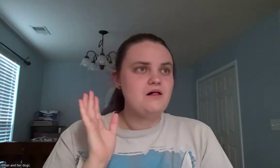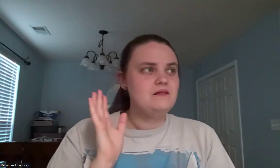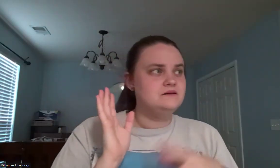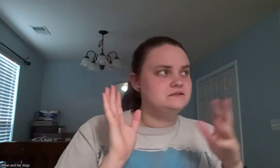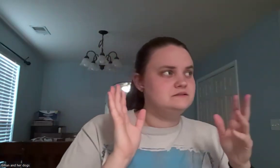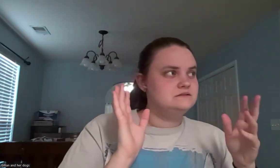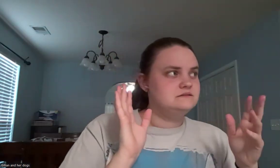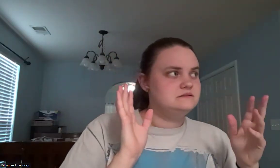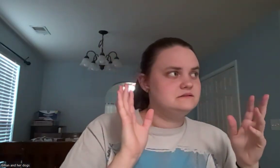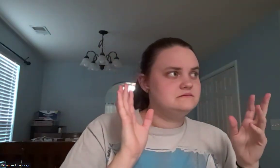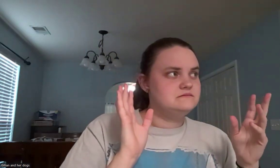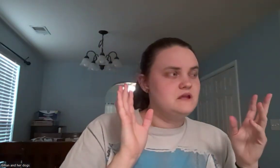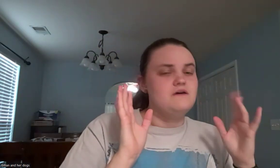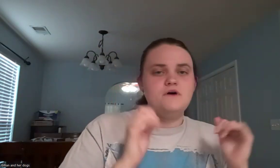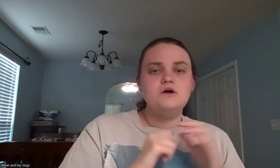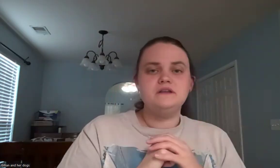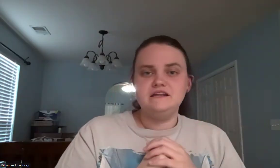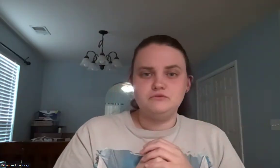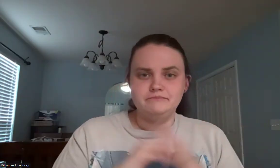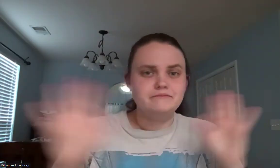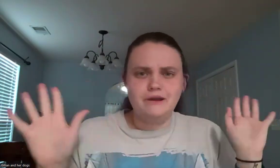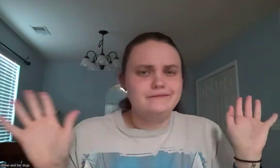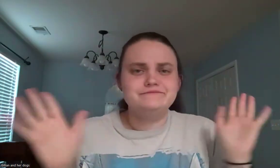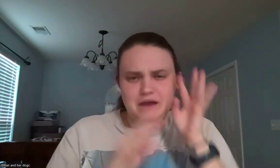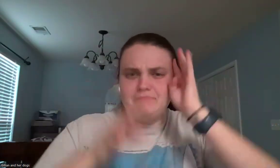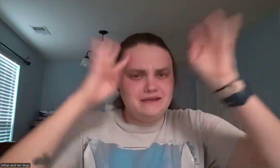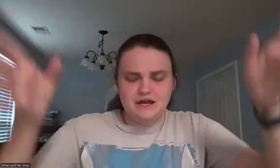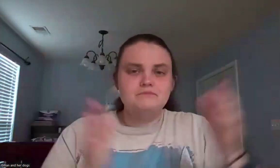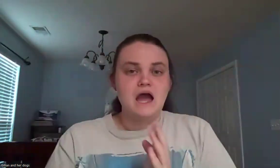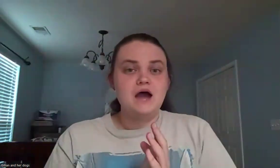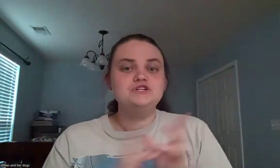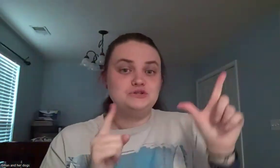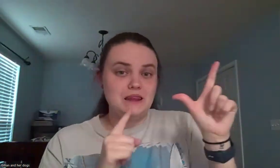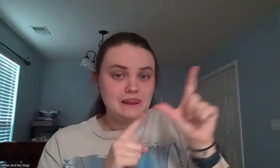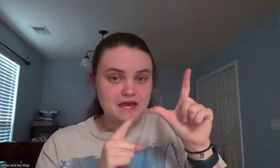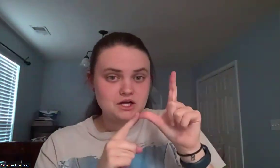Fall, fall 93. Okay, I'm making up. I would do letter